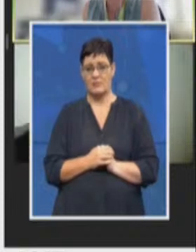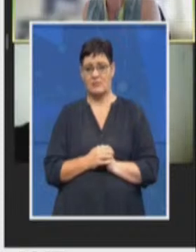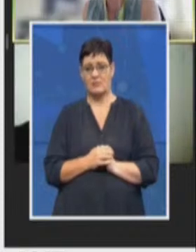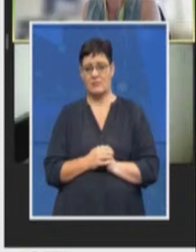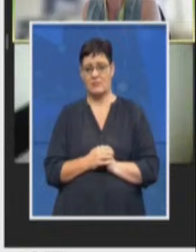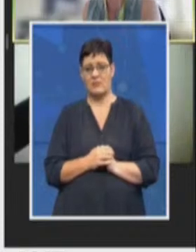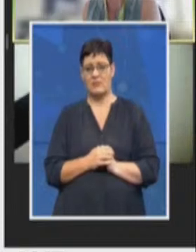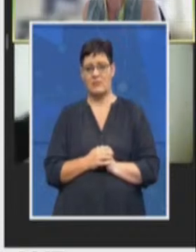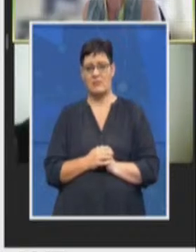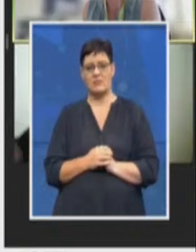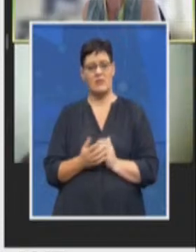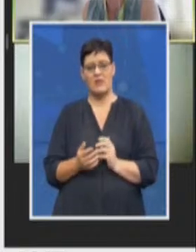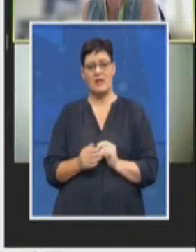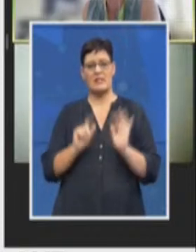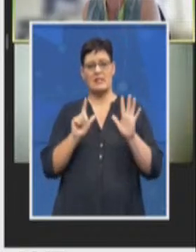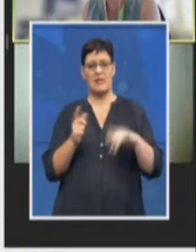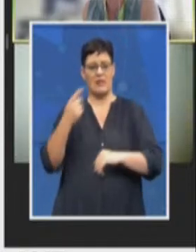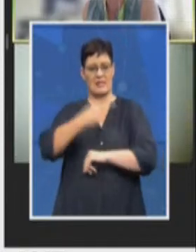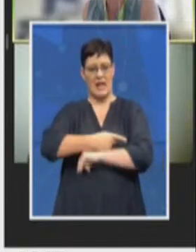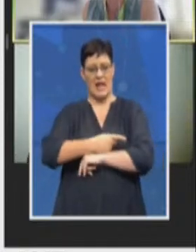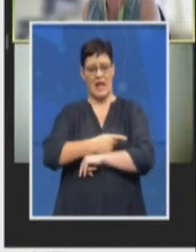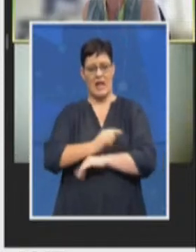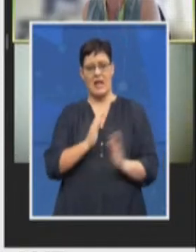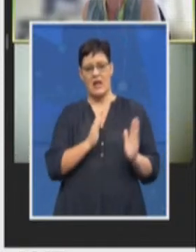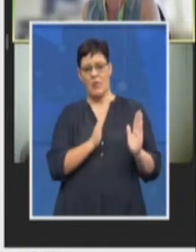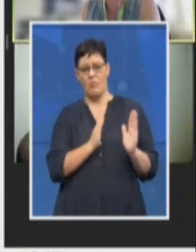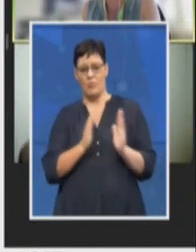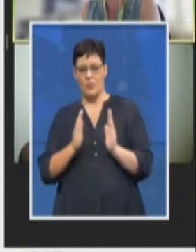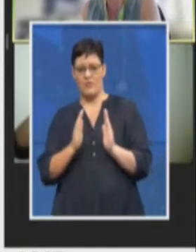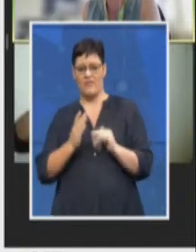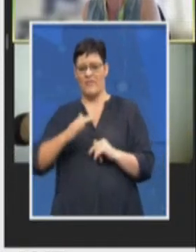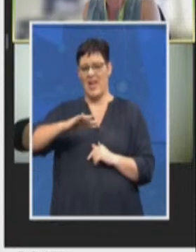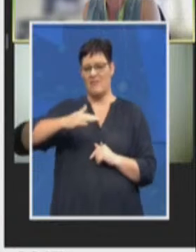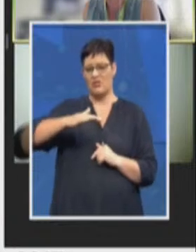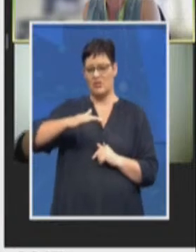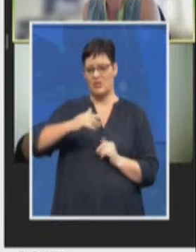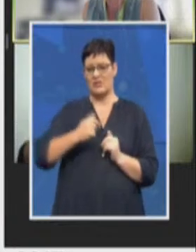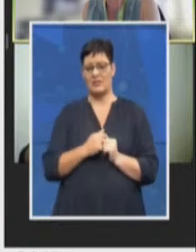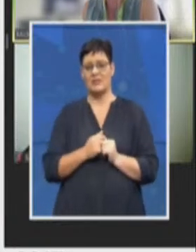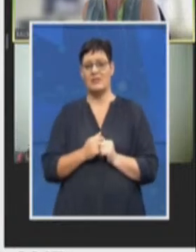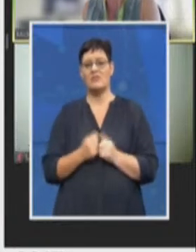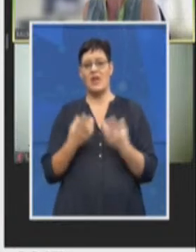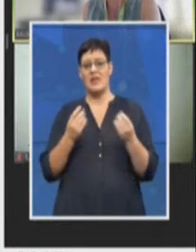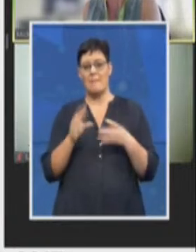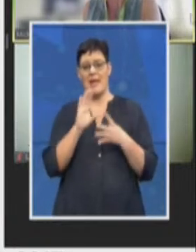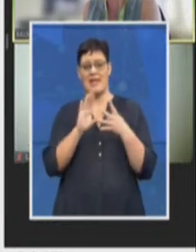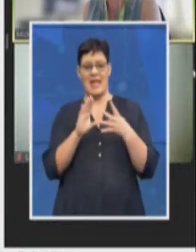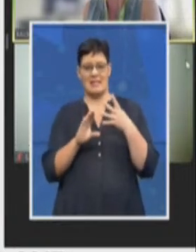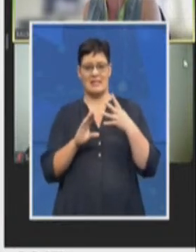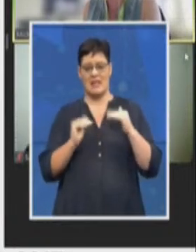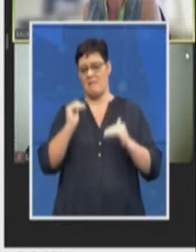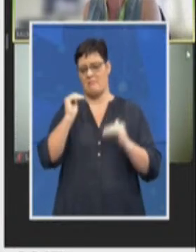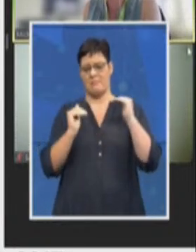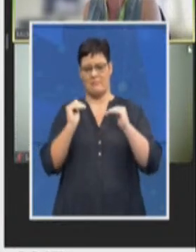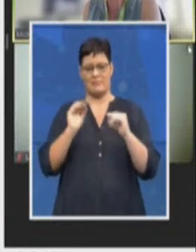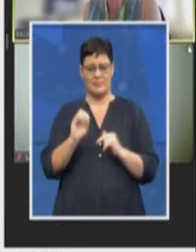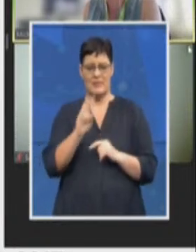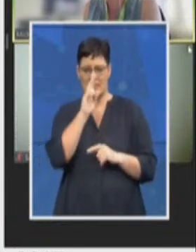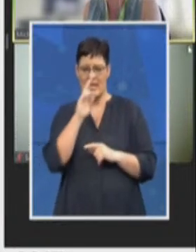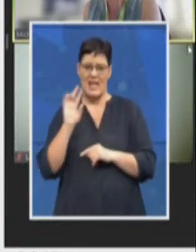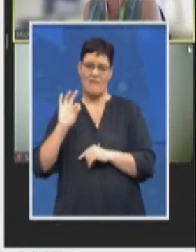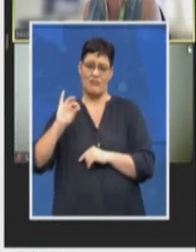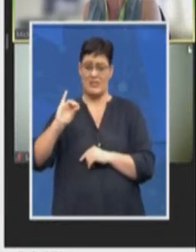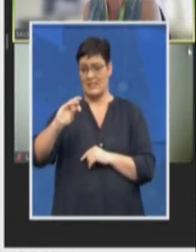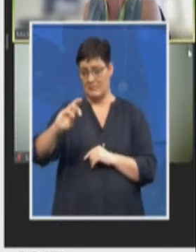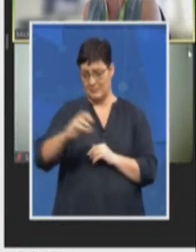average, which is really just to even out the number of cases that we see on a daily basis. We know that often over the weekends that we